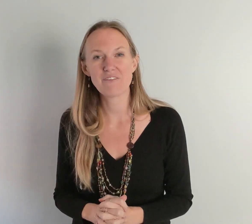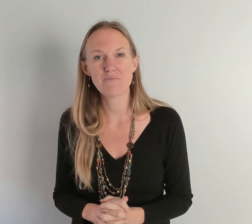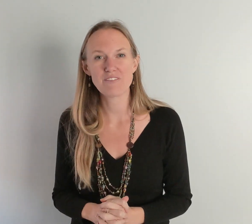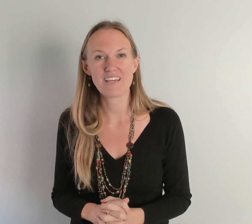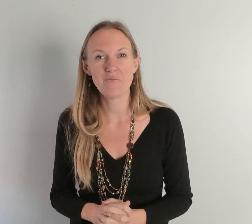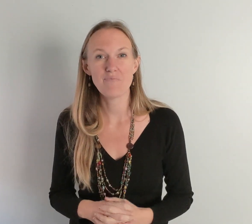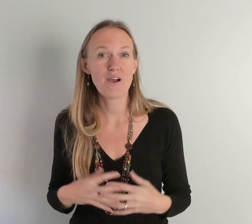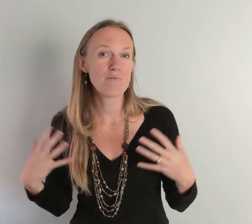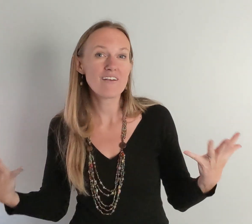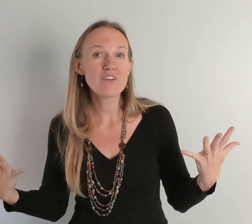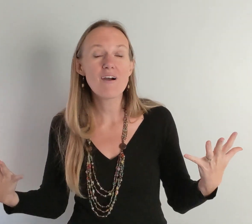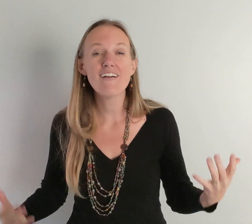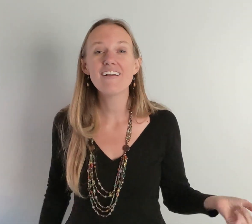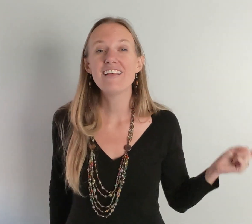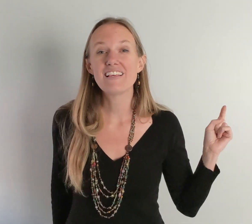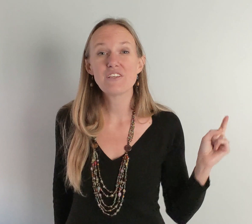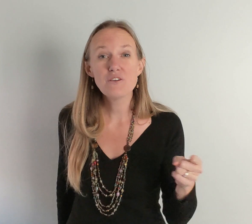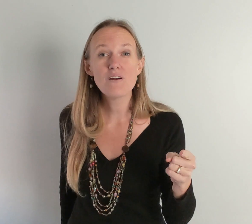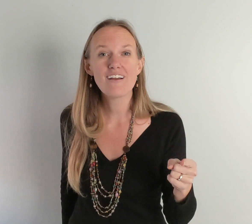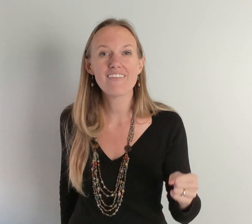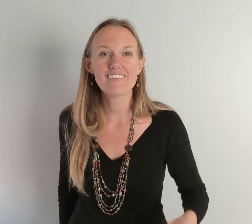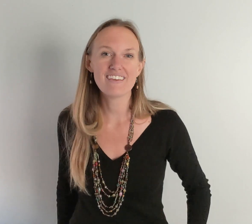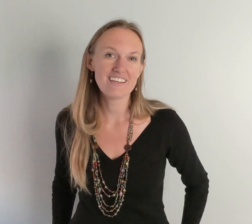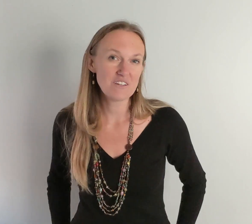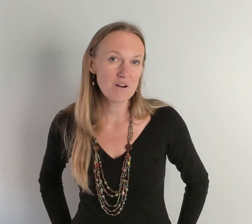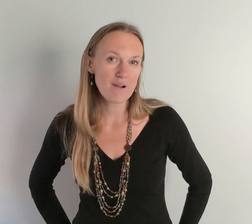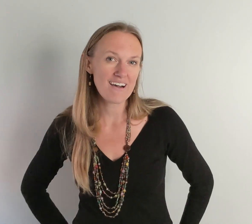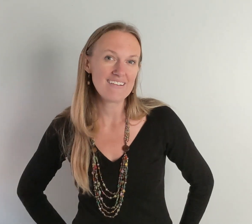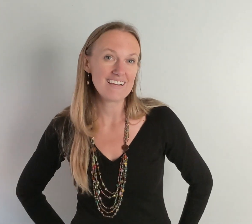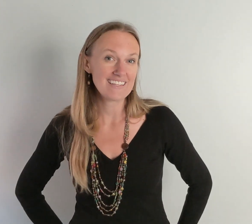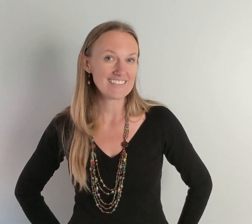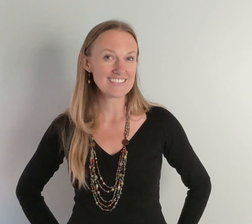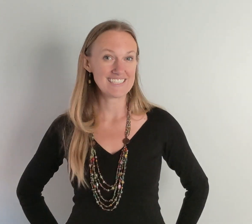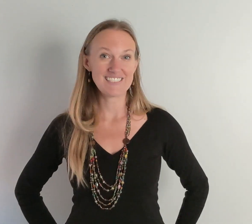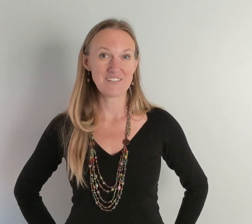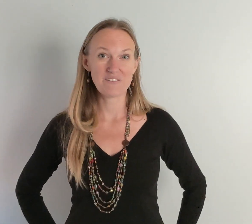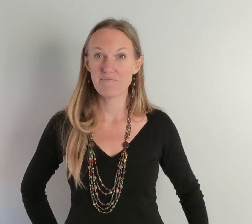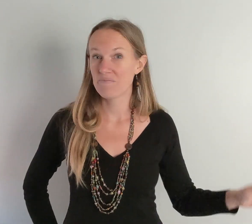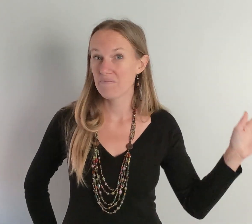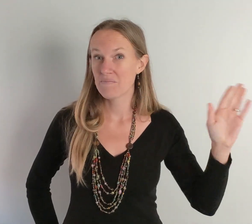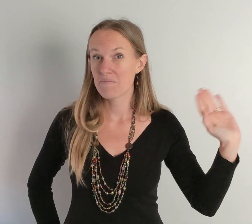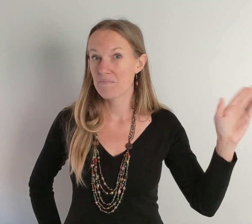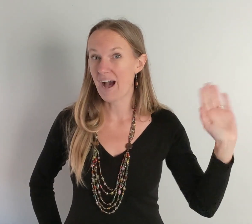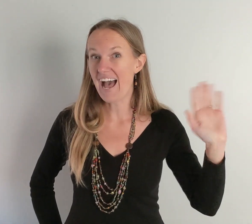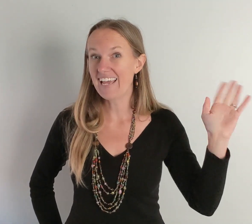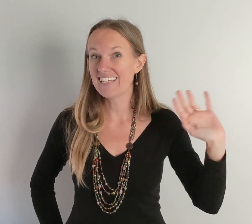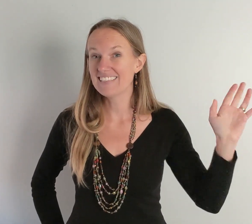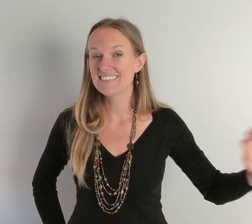with the music. I hope wherever you are, that you are healthy and you are well, and that I'll see you soon. Bye.